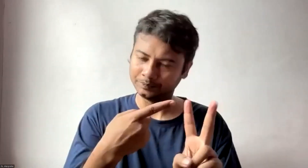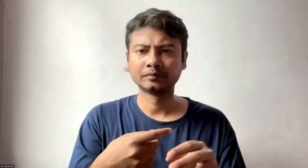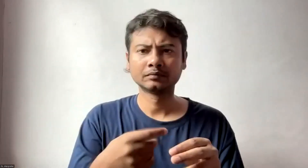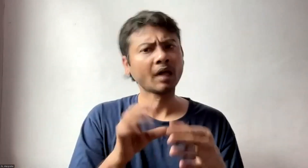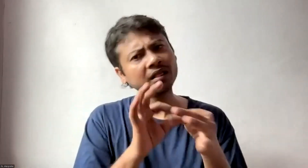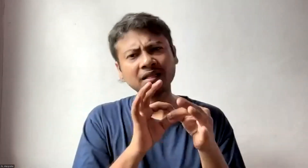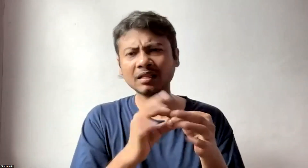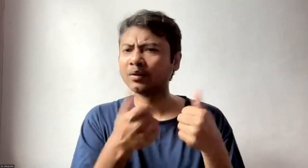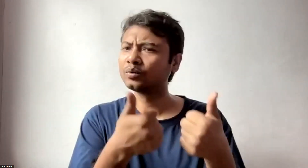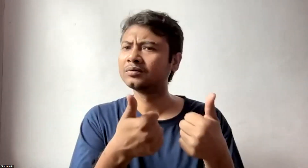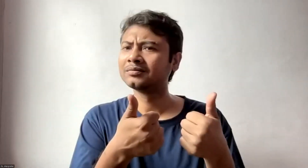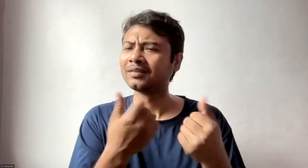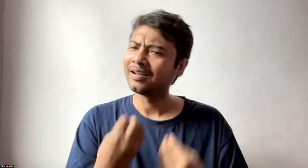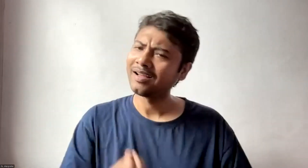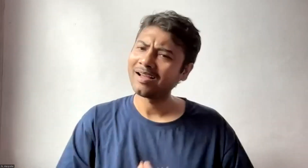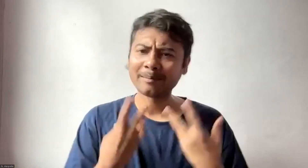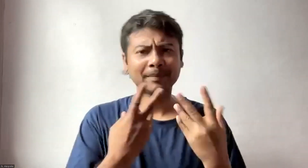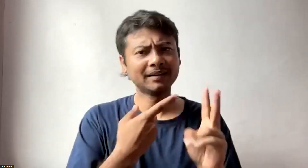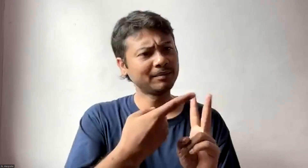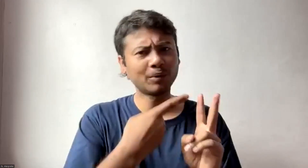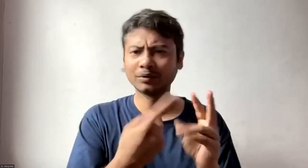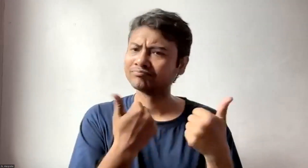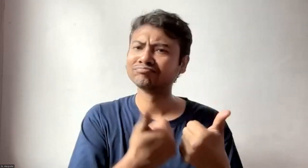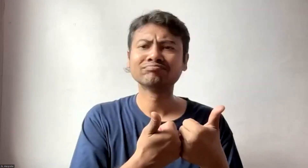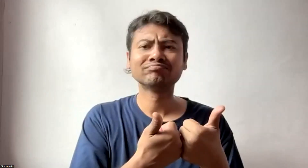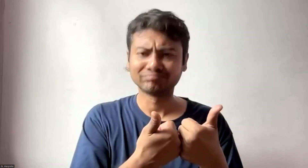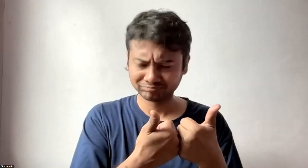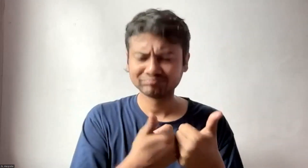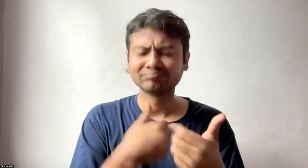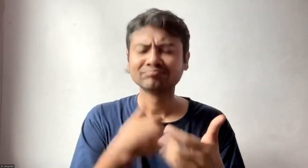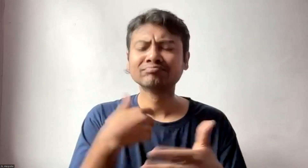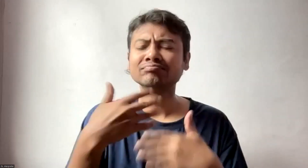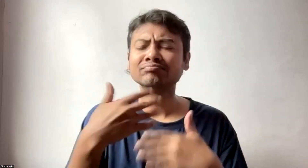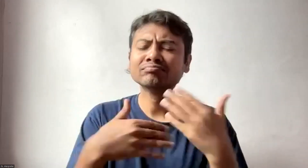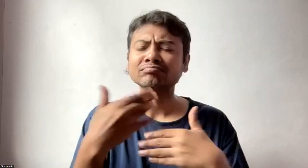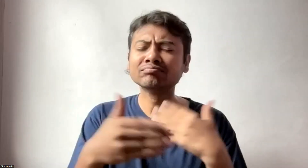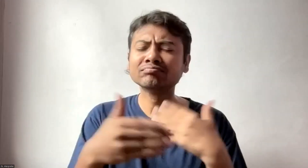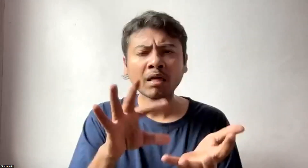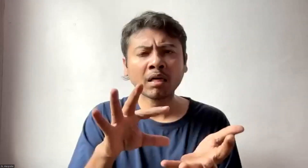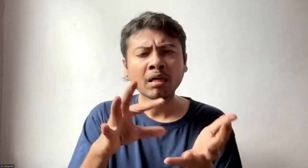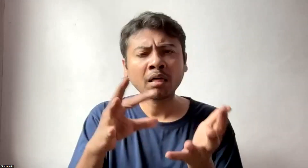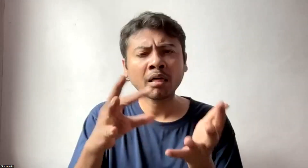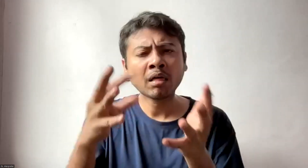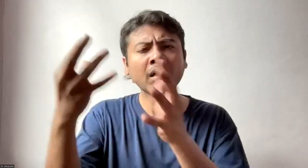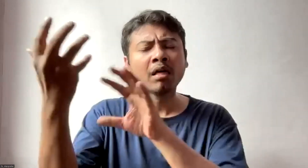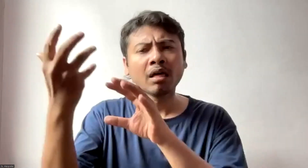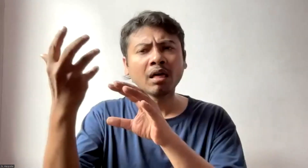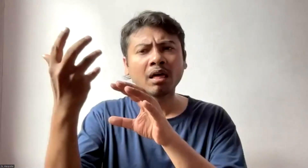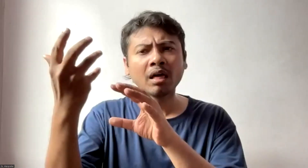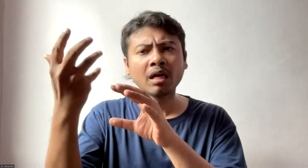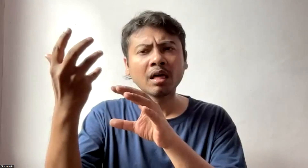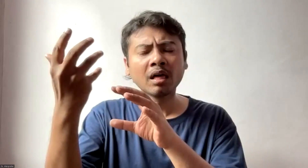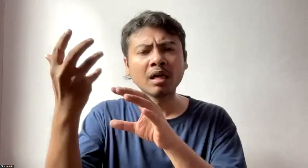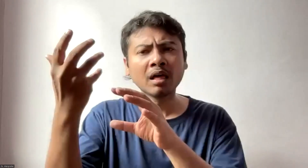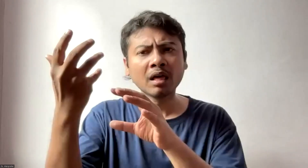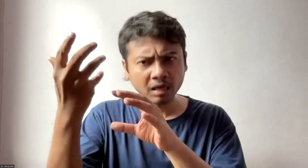They're happy, and suddenly, because of some confusion in their life, they start arguing. They start fighting with